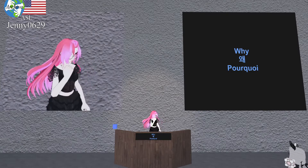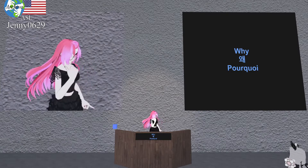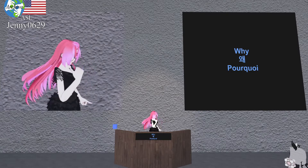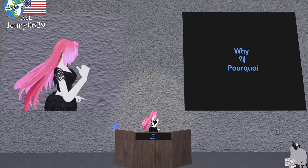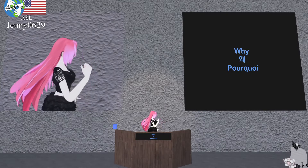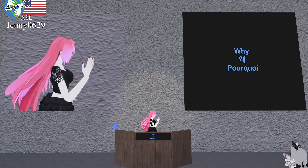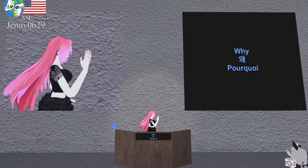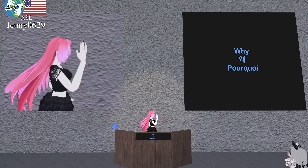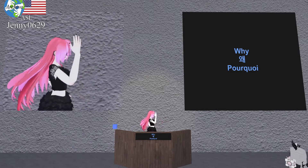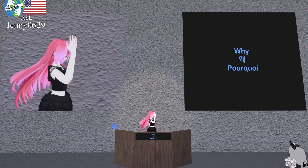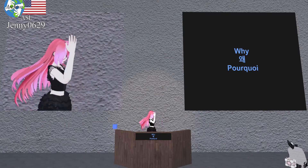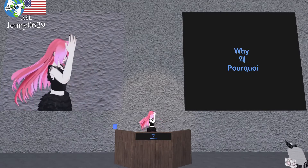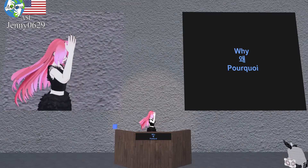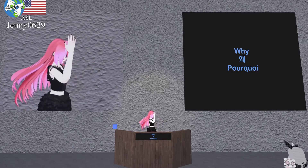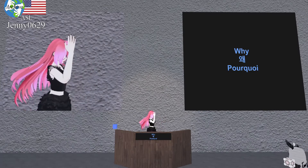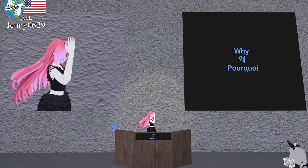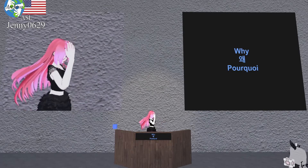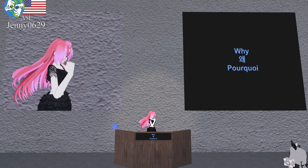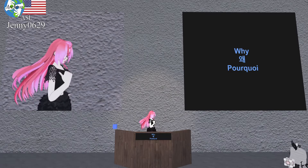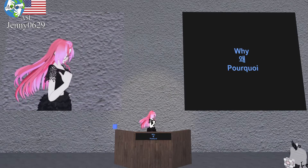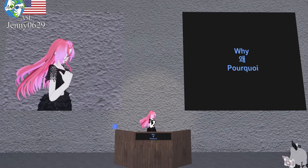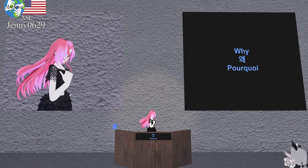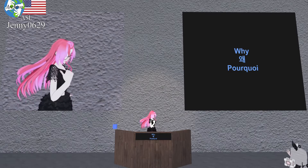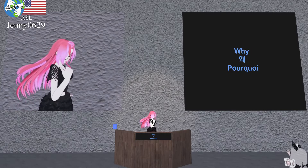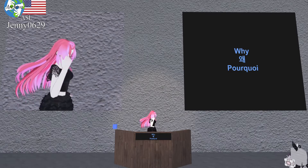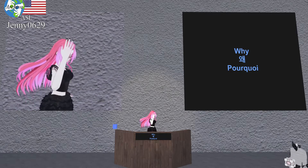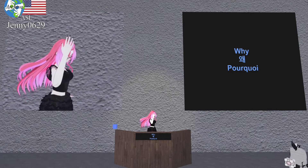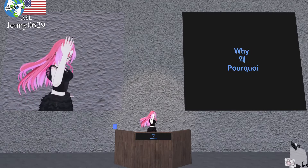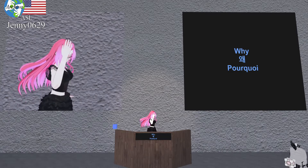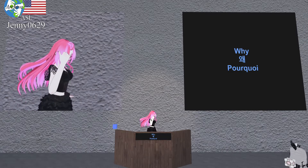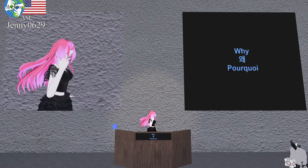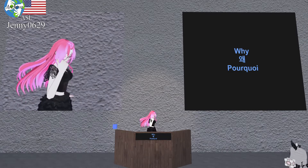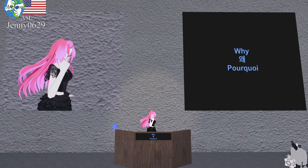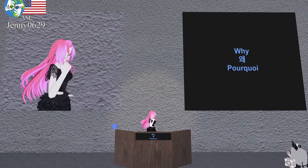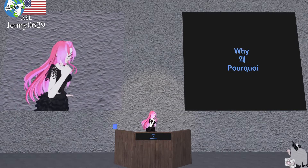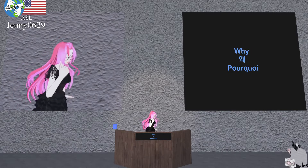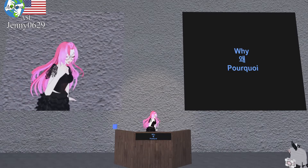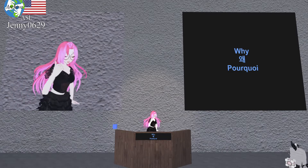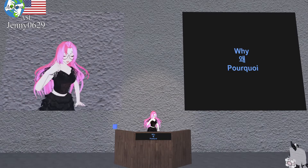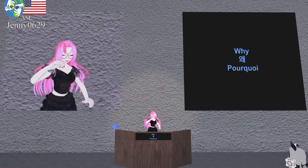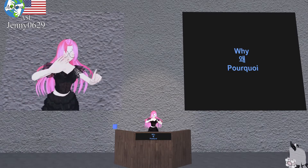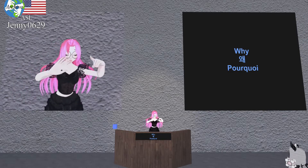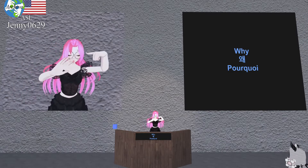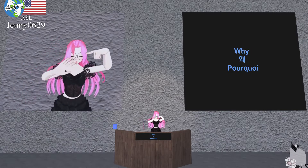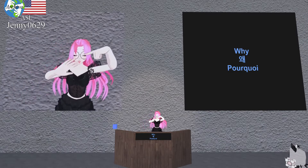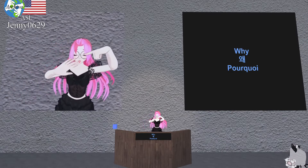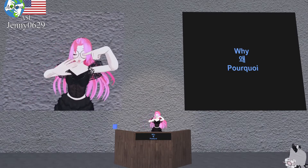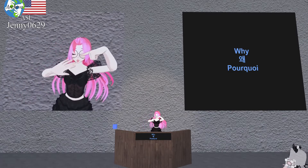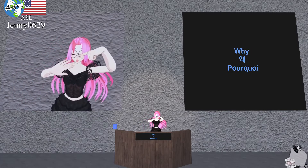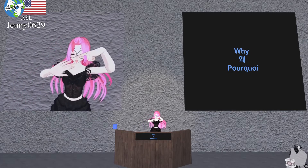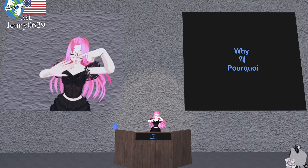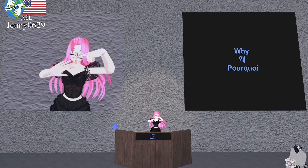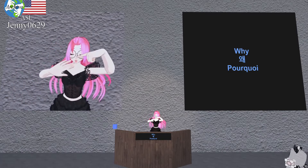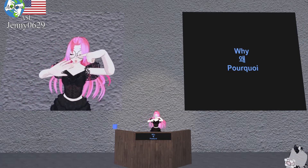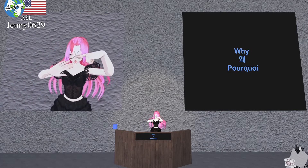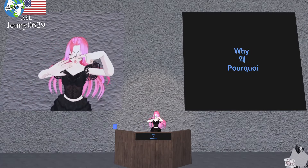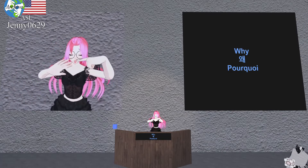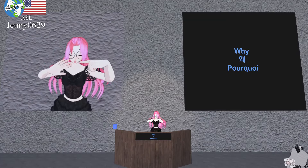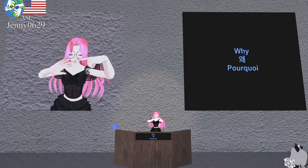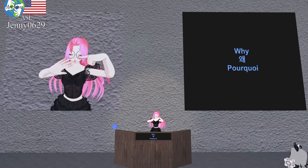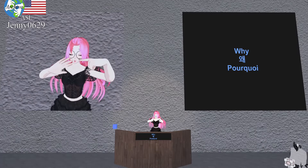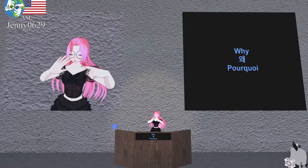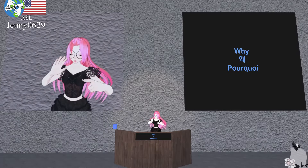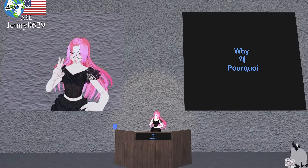So like what I'm doing here, I'm starting it open and I'm bringing it down to thumb. Another variation that you could see is that